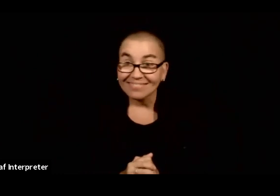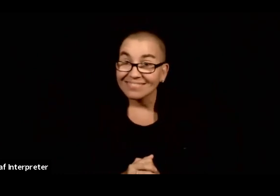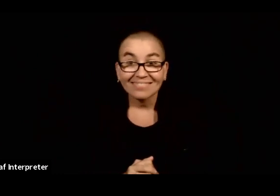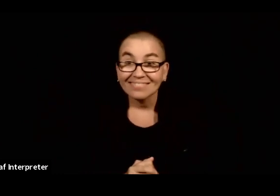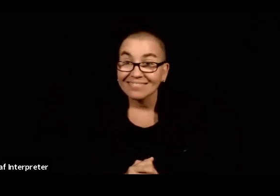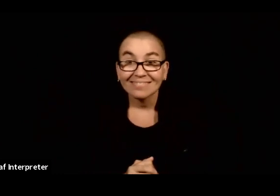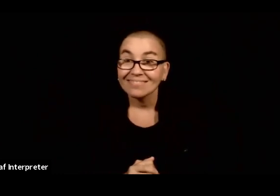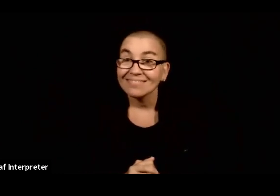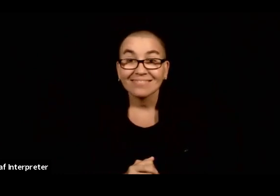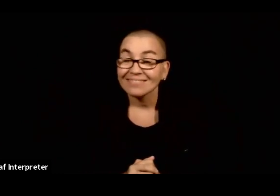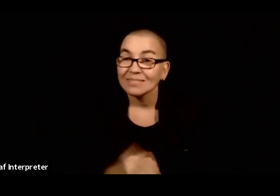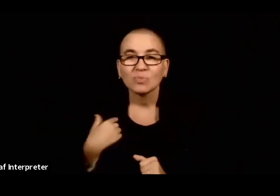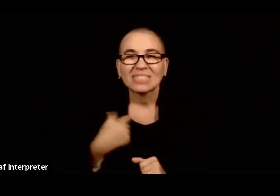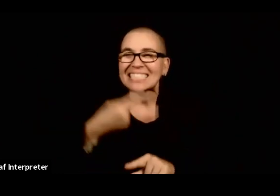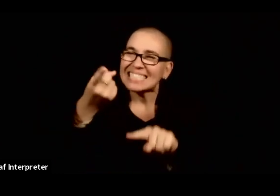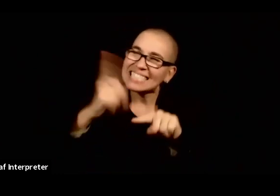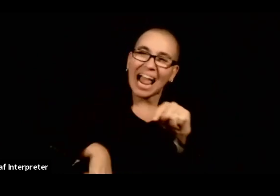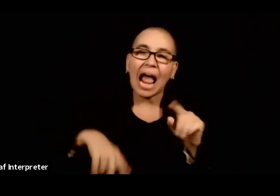in responding.